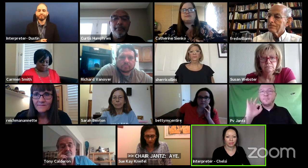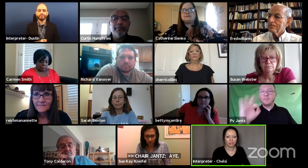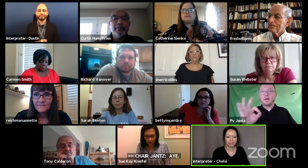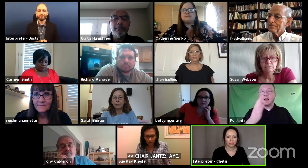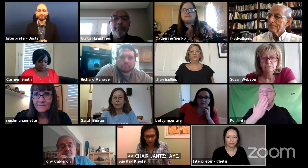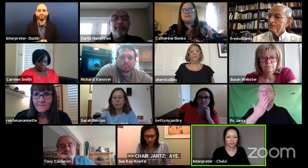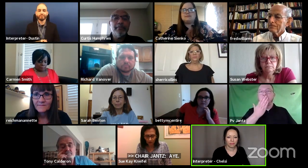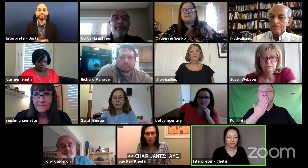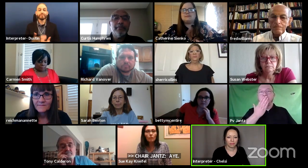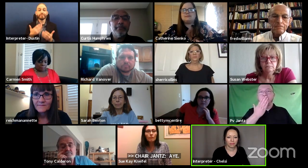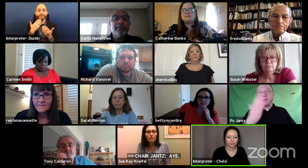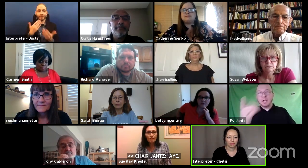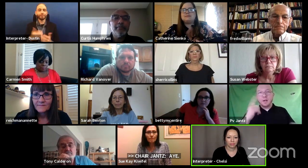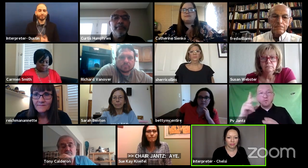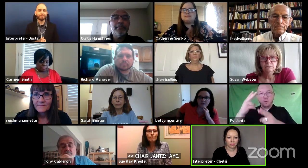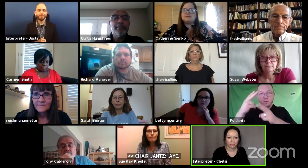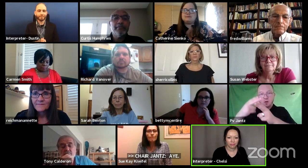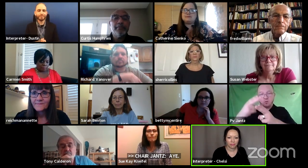Thank you.